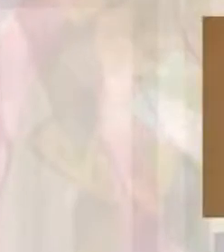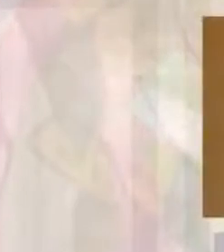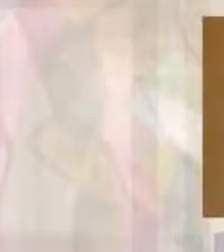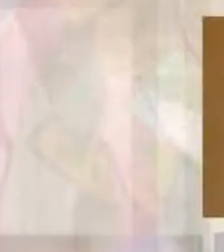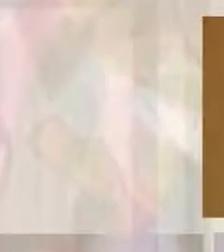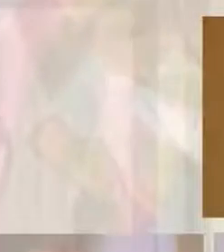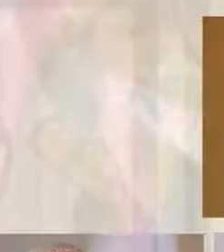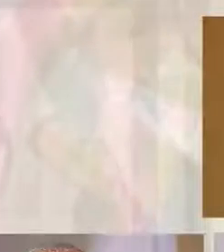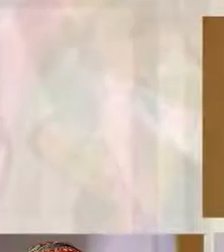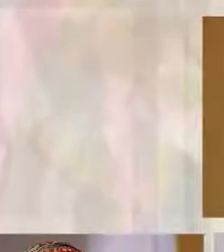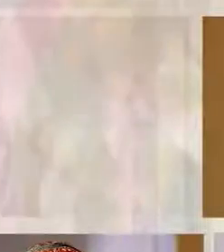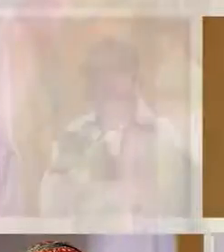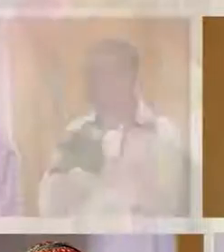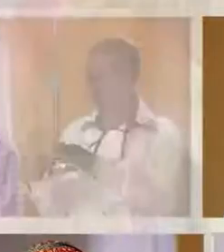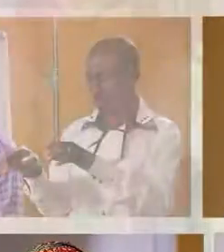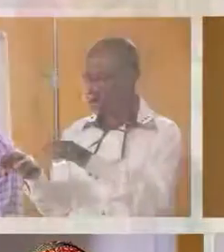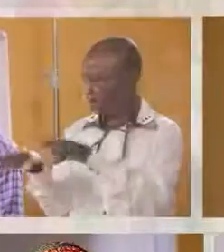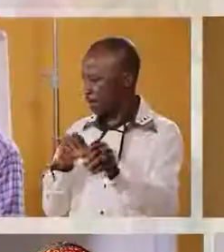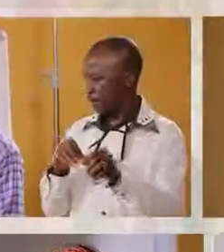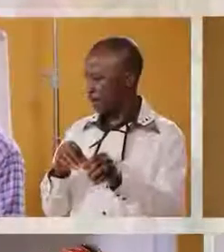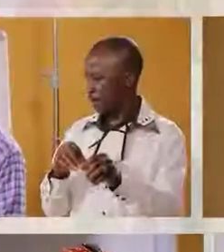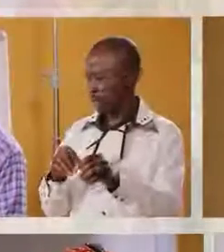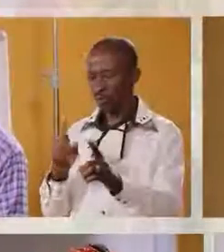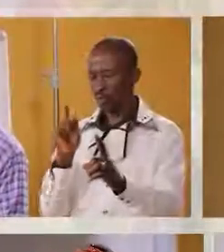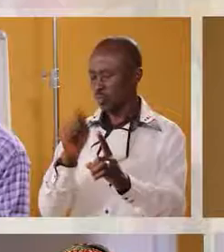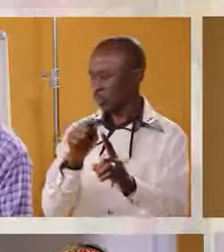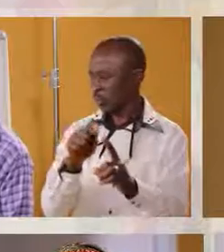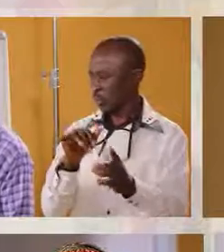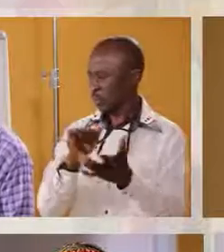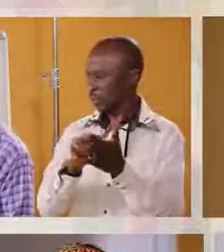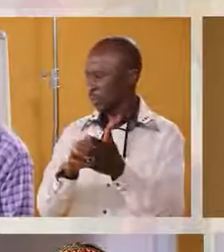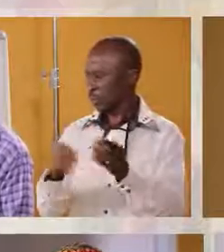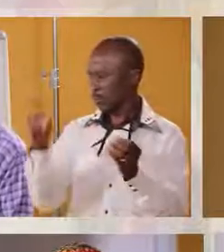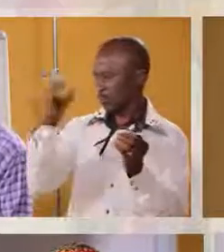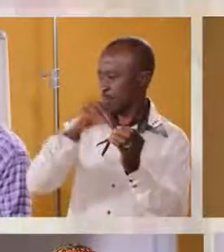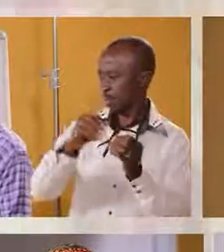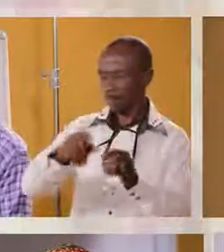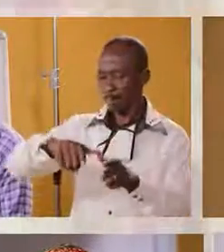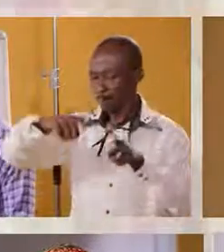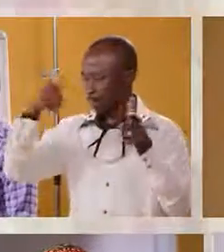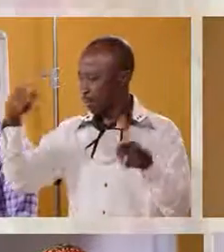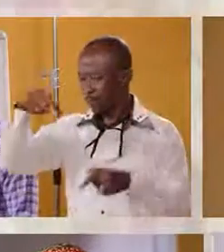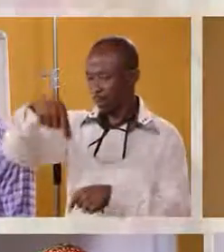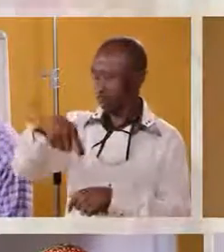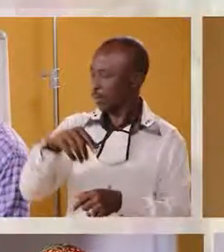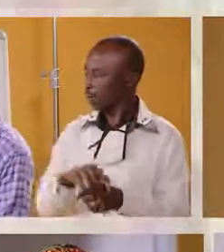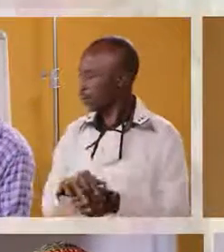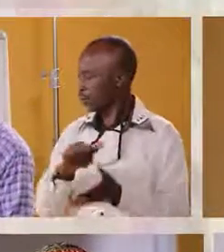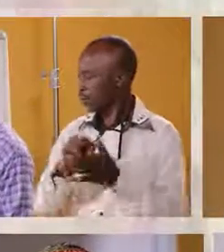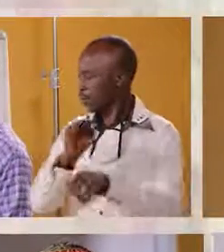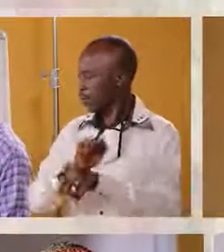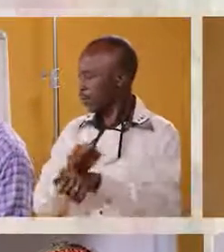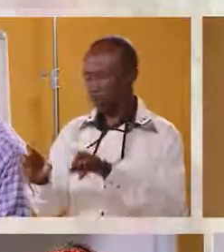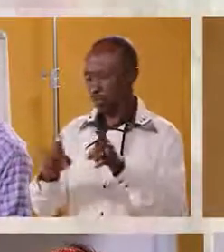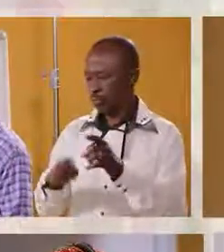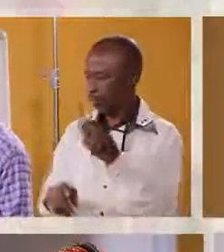to the next point. Towards We should ensure us. whatever we say is clear. That means work is being